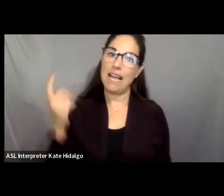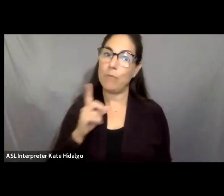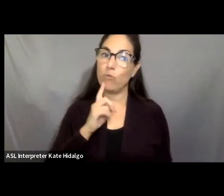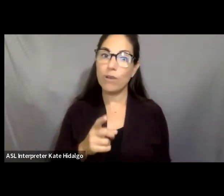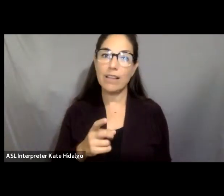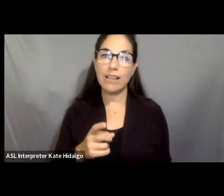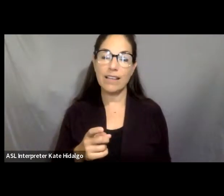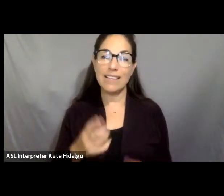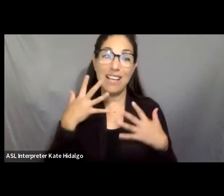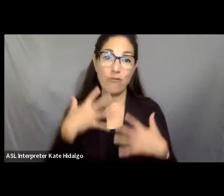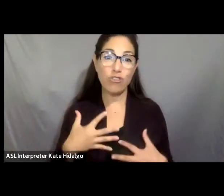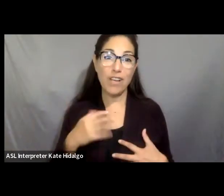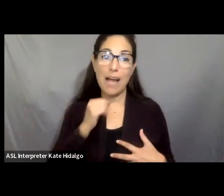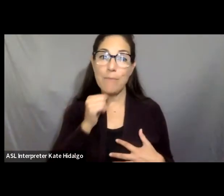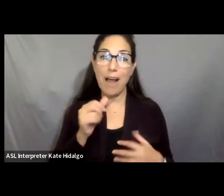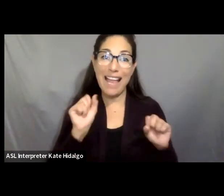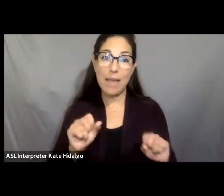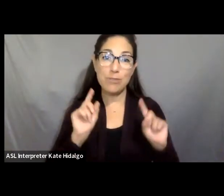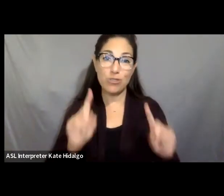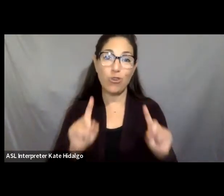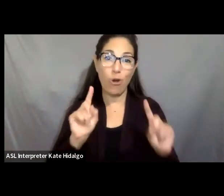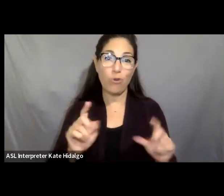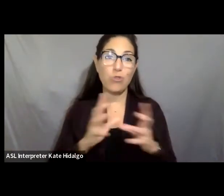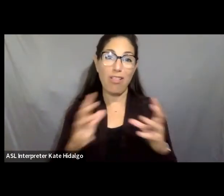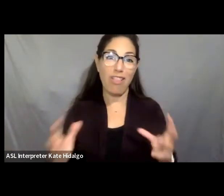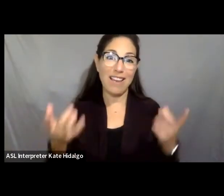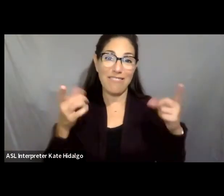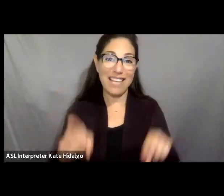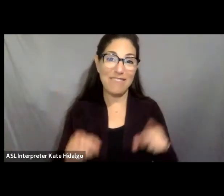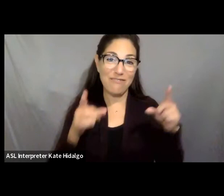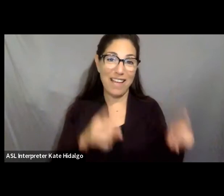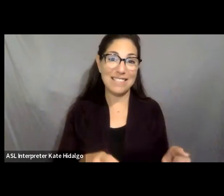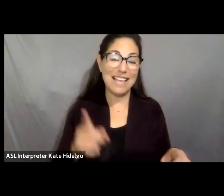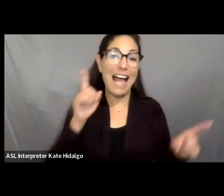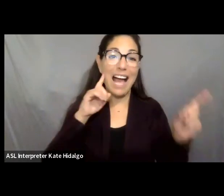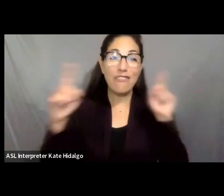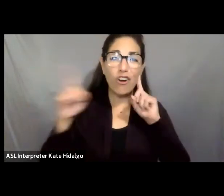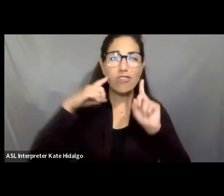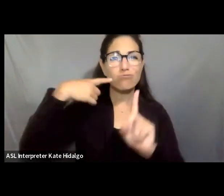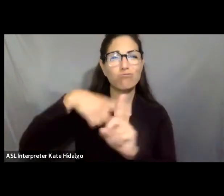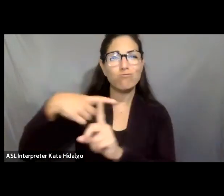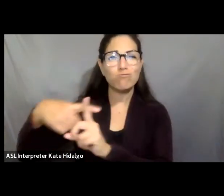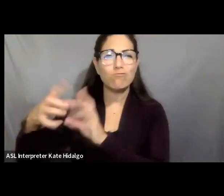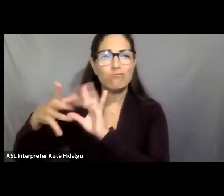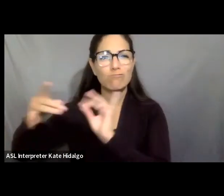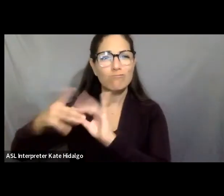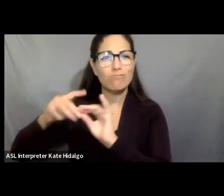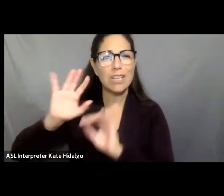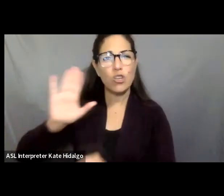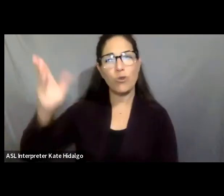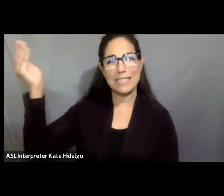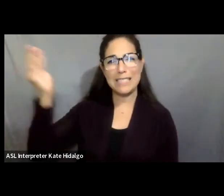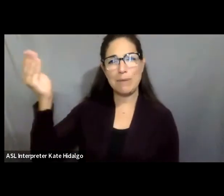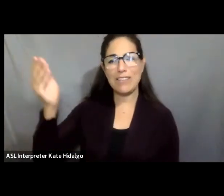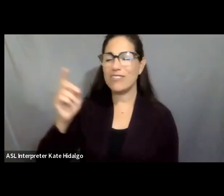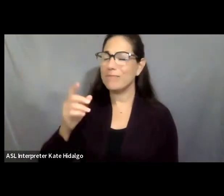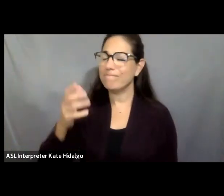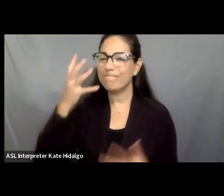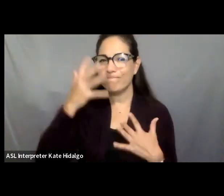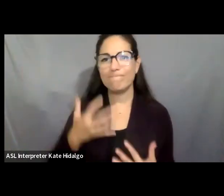It's unfortunate that I'm not able to go to a lot of your events, and I really heard some great things about your speech. So I'm really bummed I missed